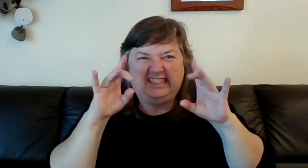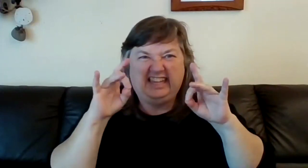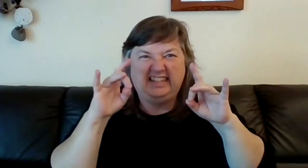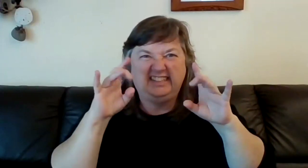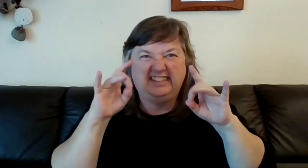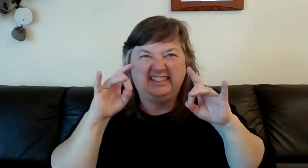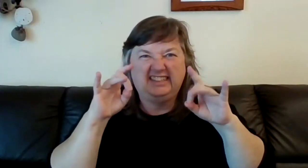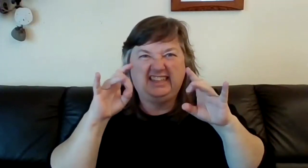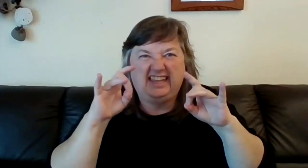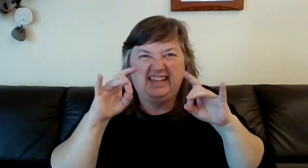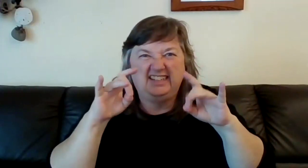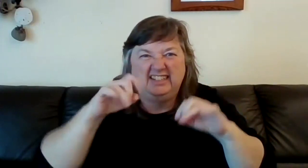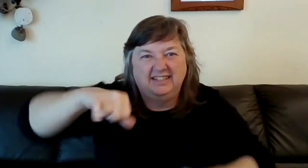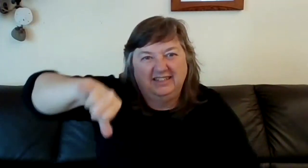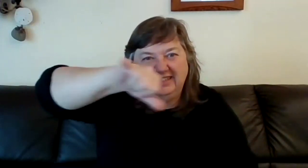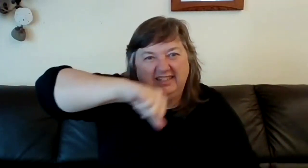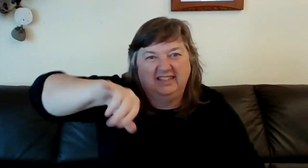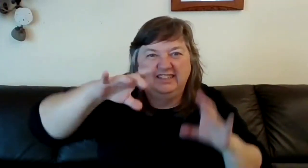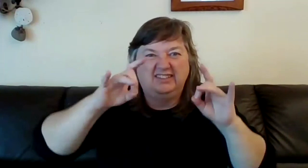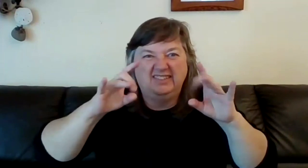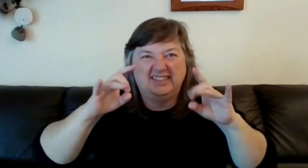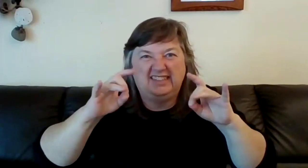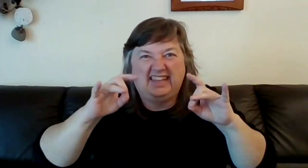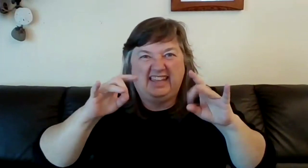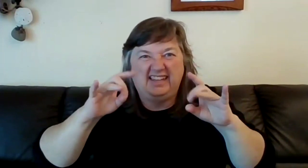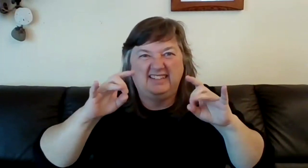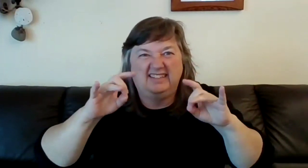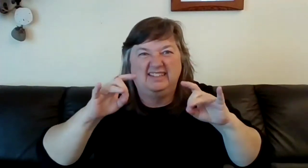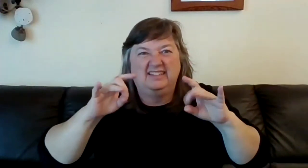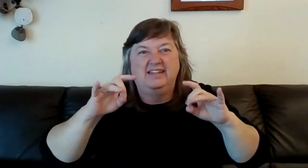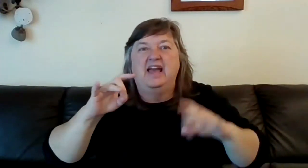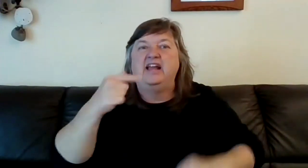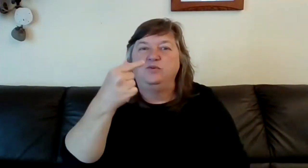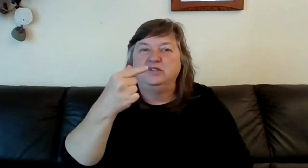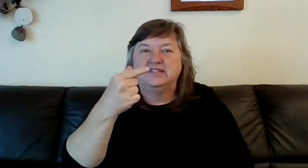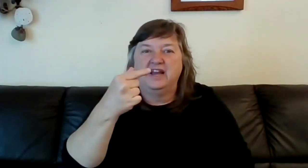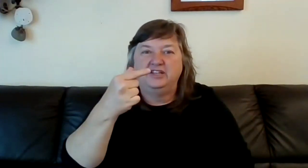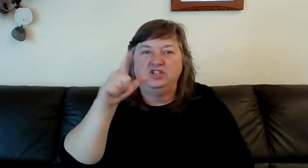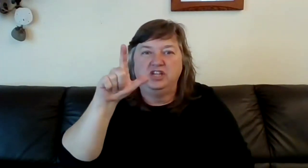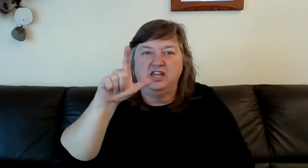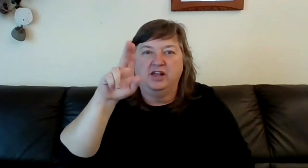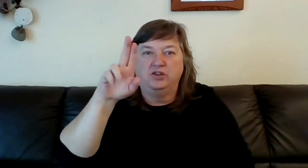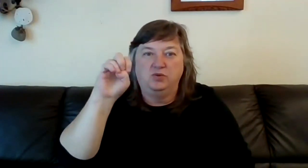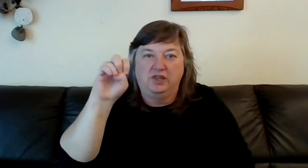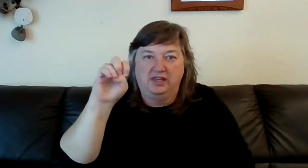Sticky, sticky. Glue, sticky. And you would sign GLUE.